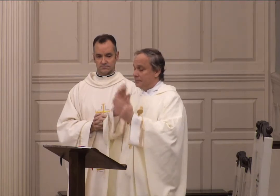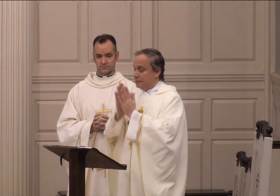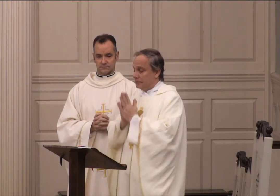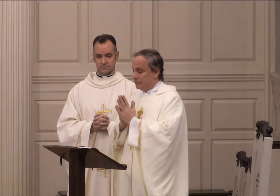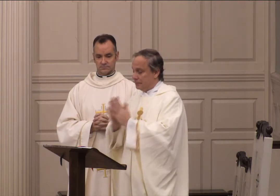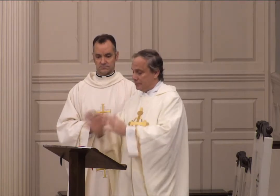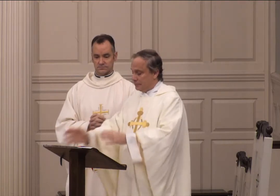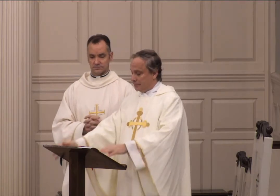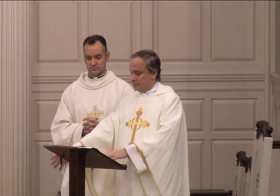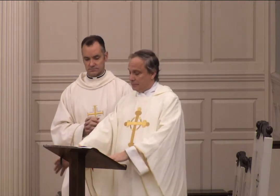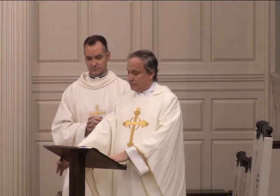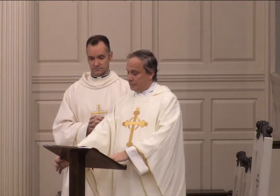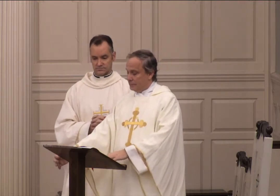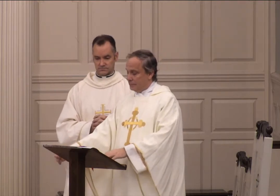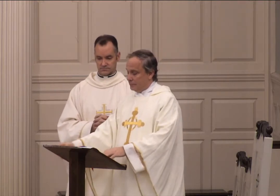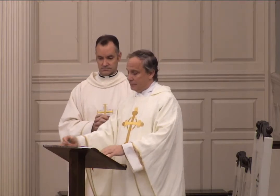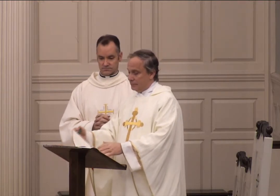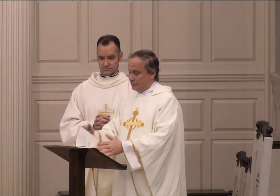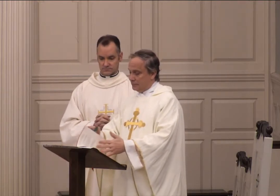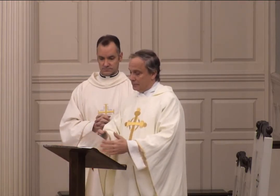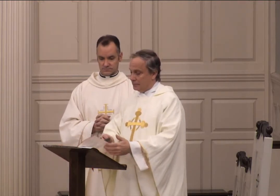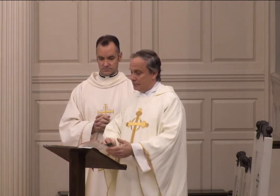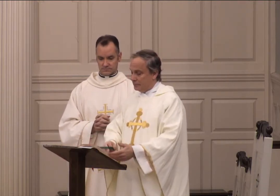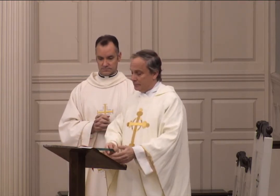Let us pray.